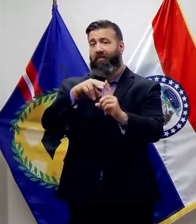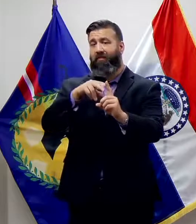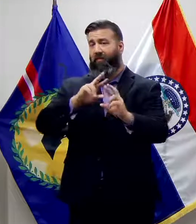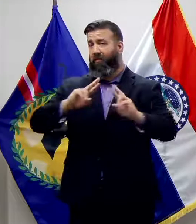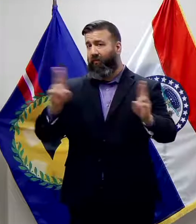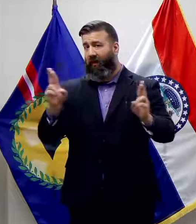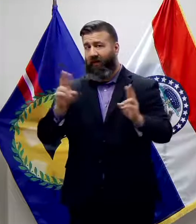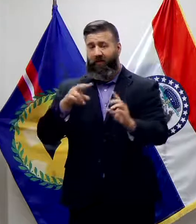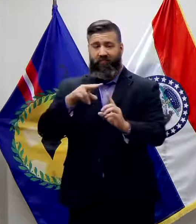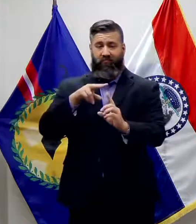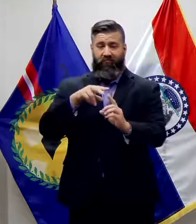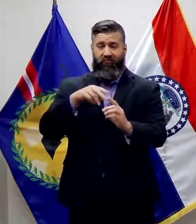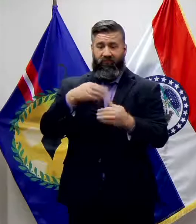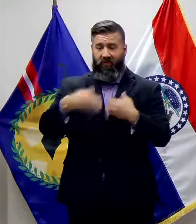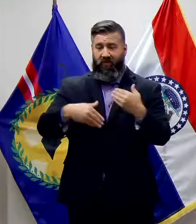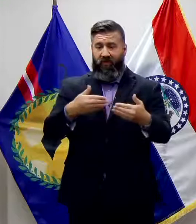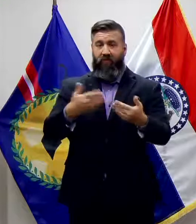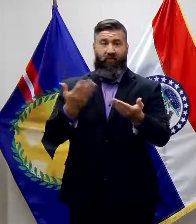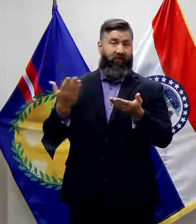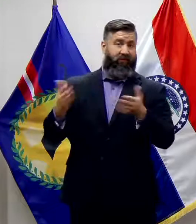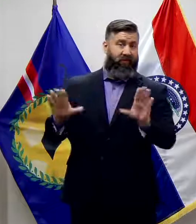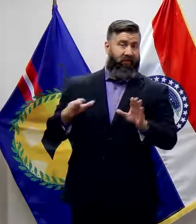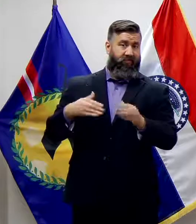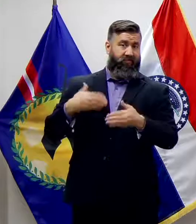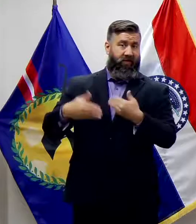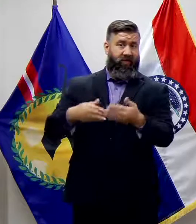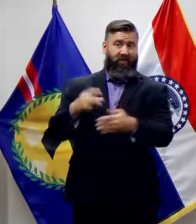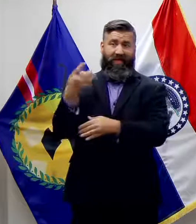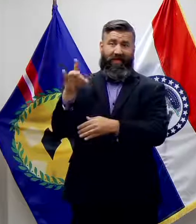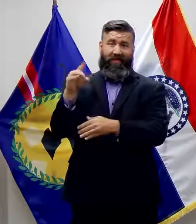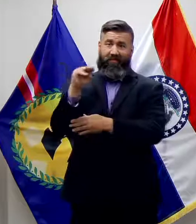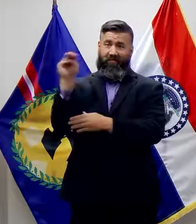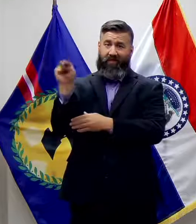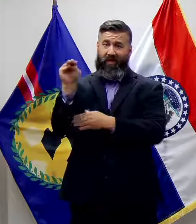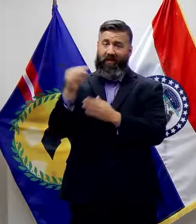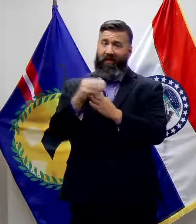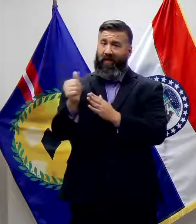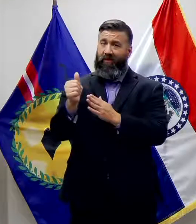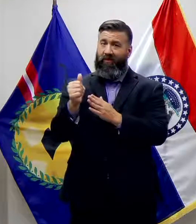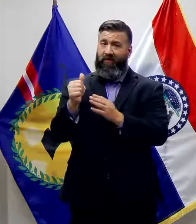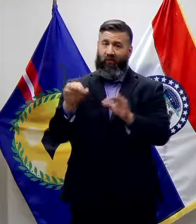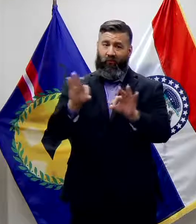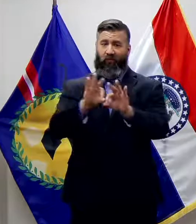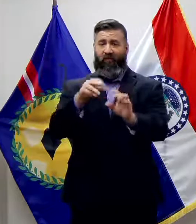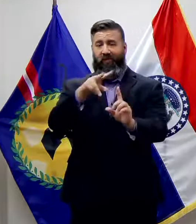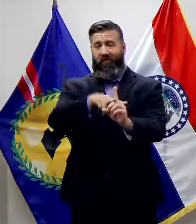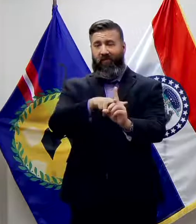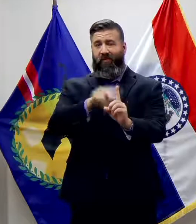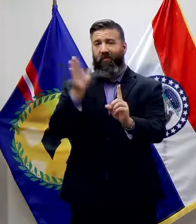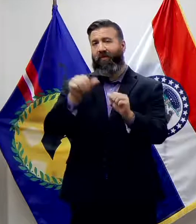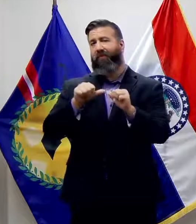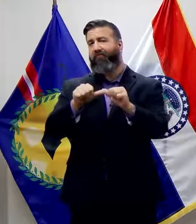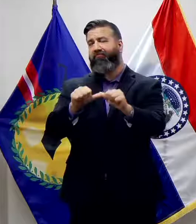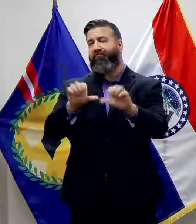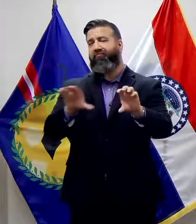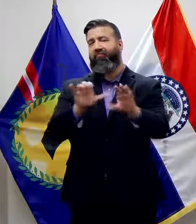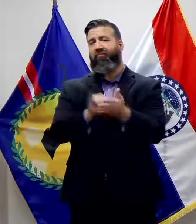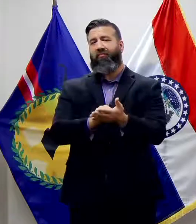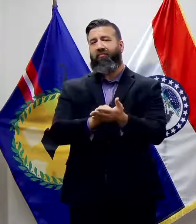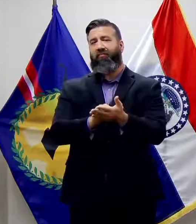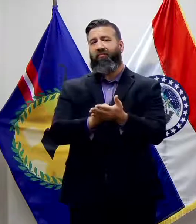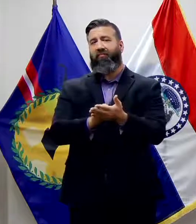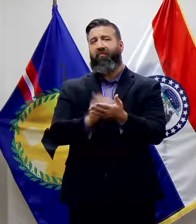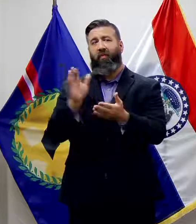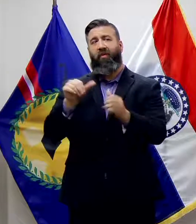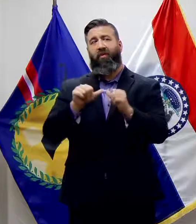pipeline to process. We've already processed $18 million worth of applications, and we're going to continue to do that. We'll continue